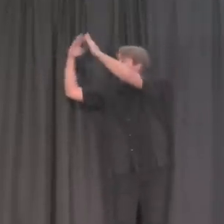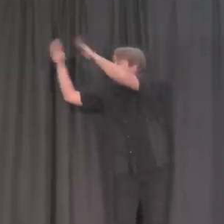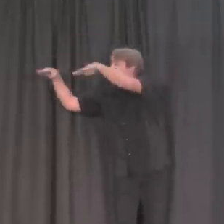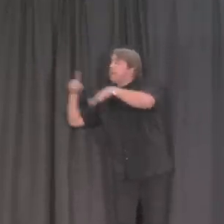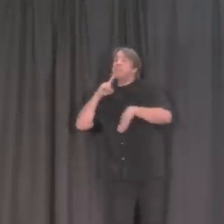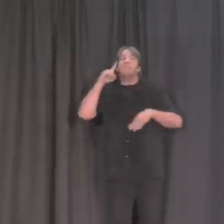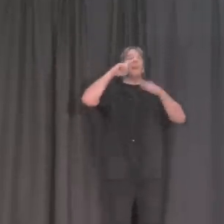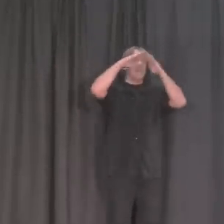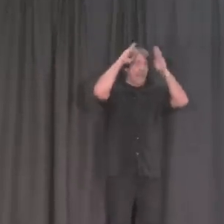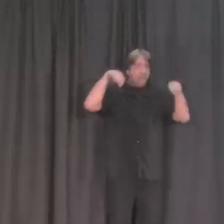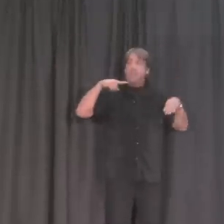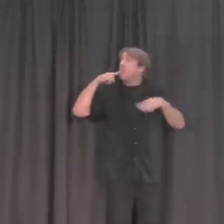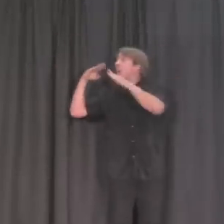door would look like this.